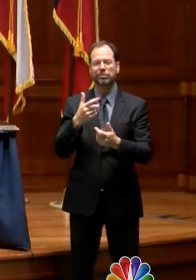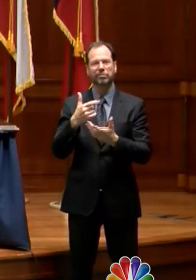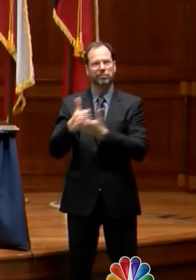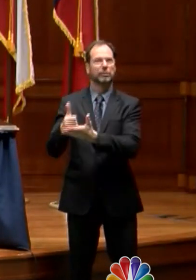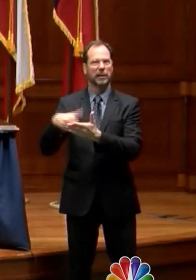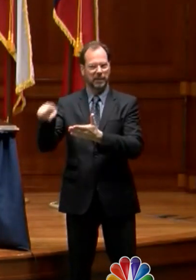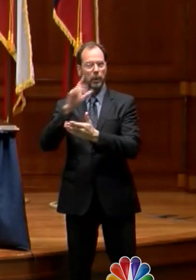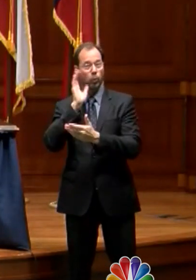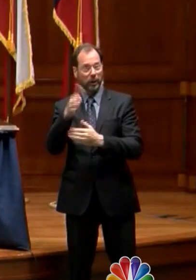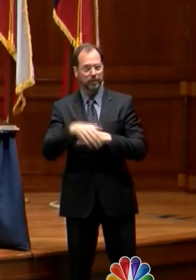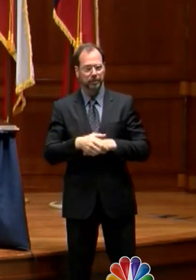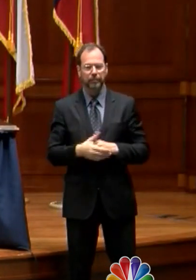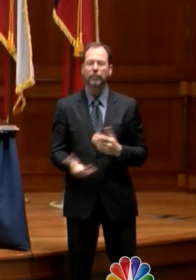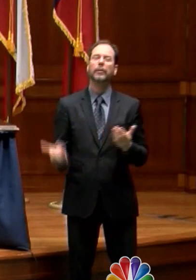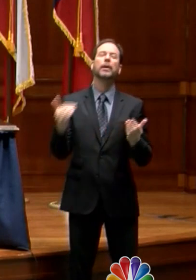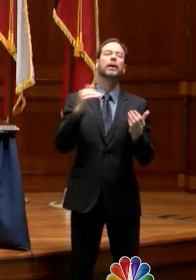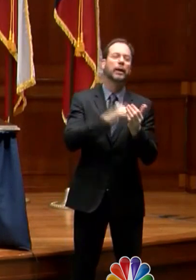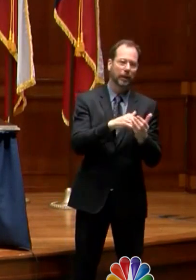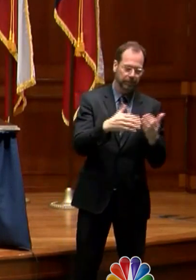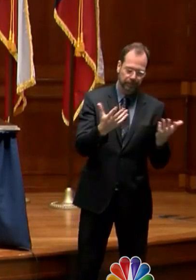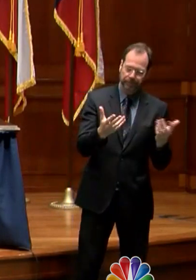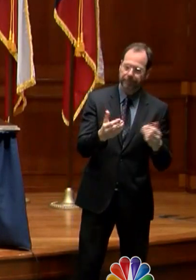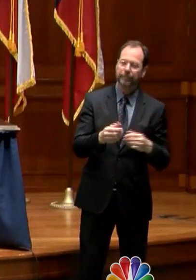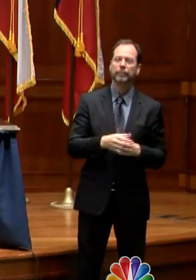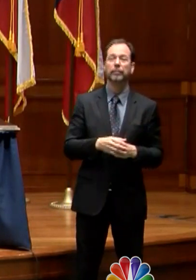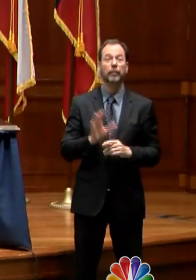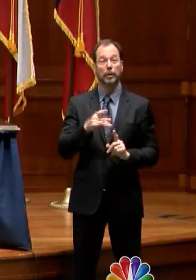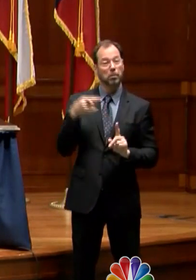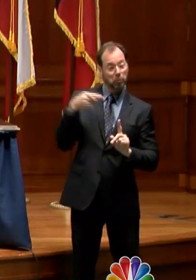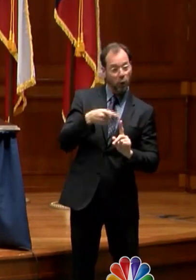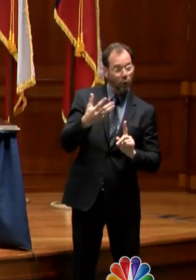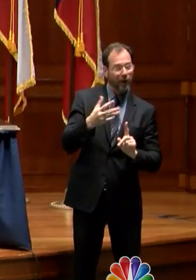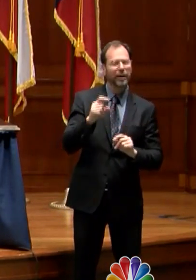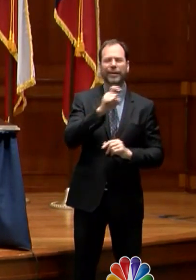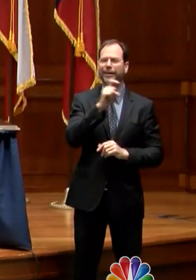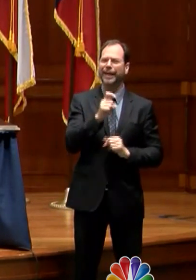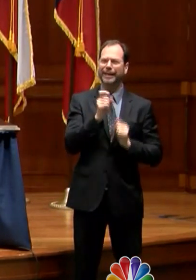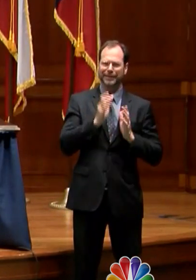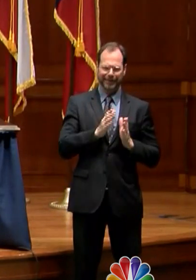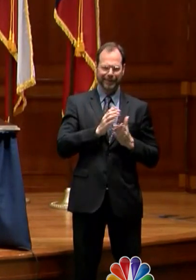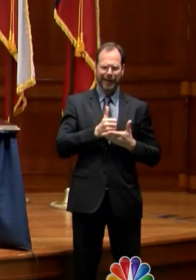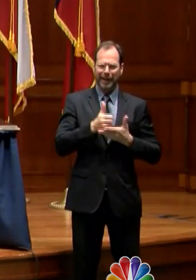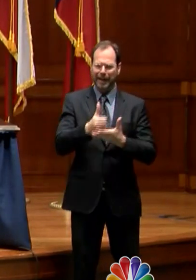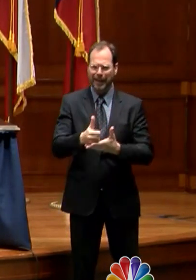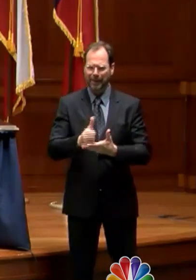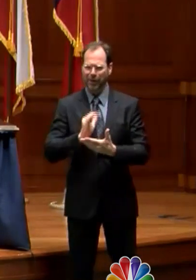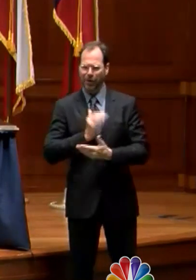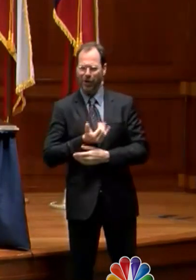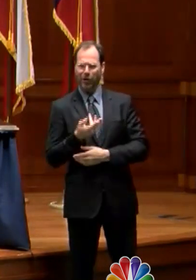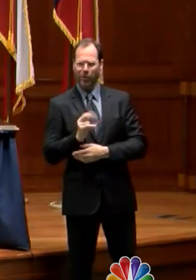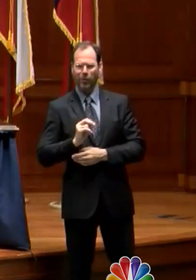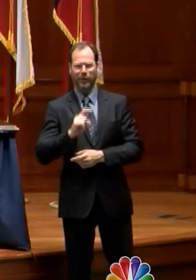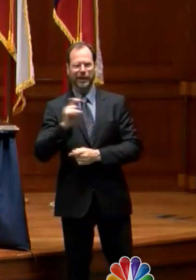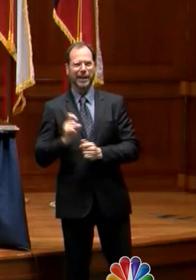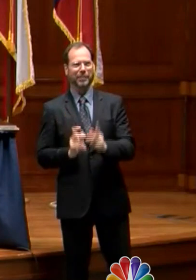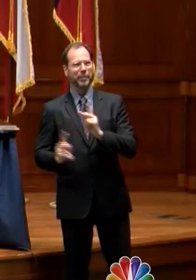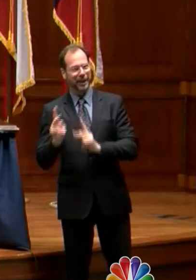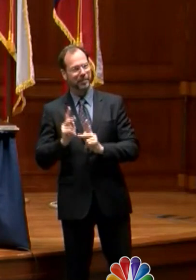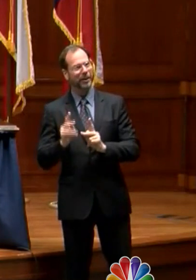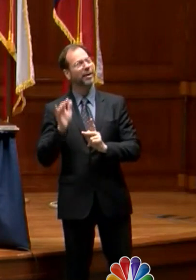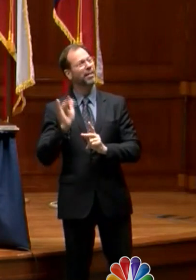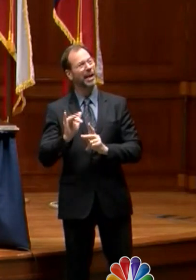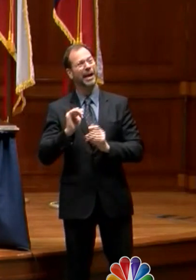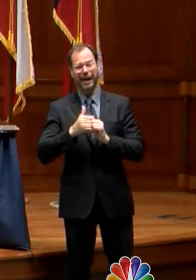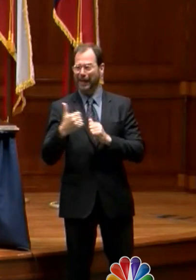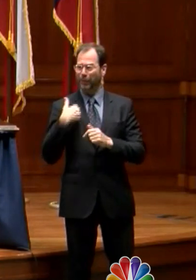needs. So once again, we come back to Texans helping Texans, and that is how we've gotten